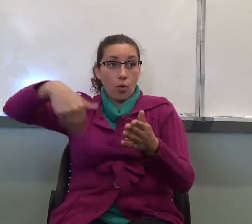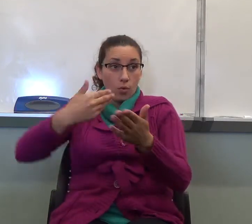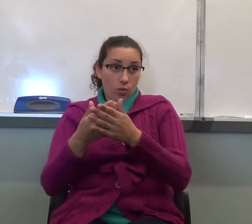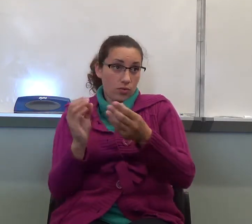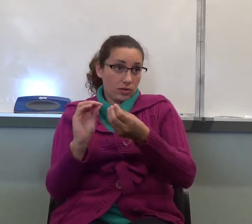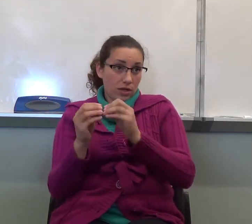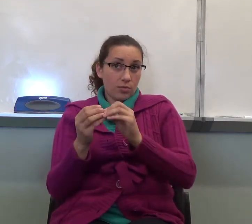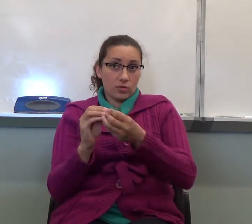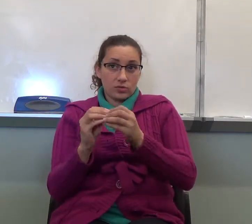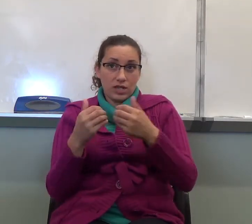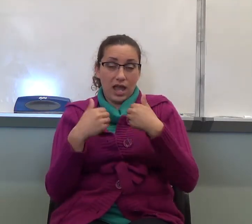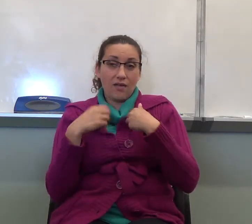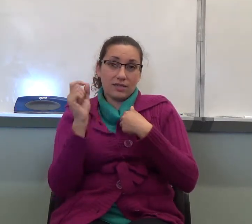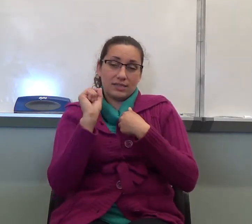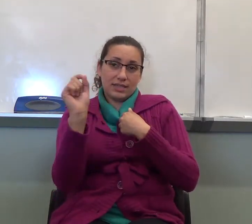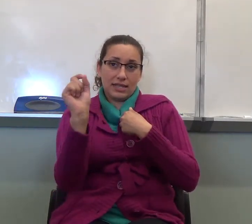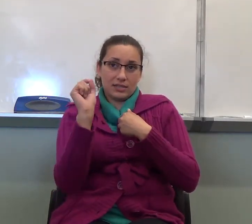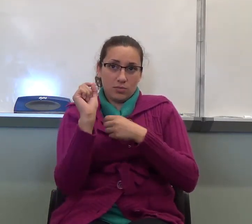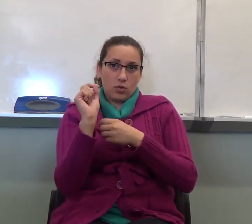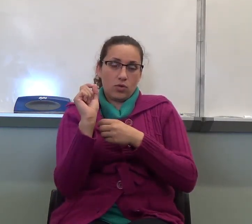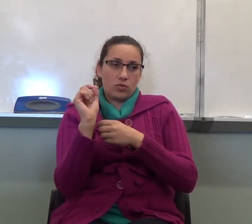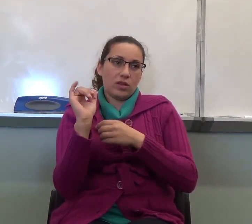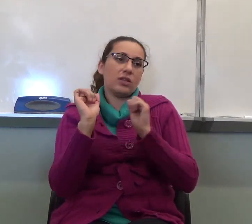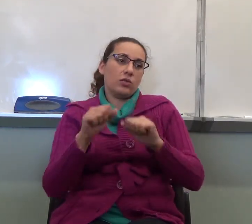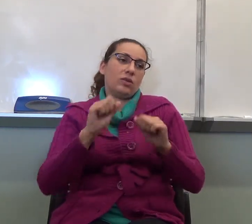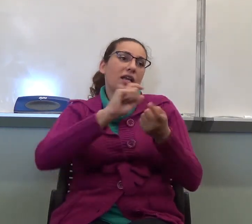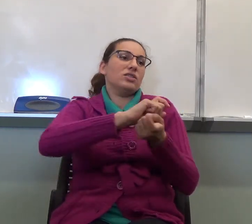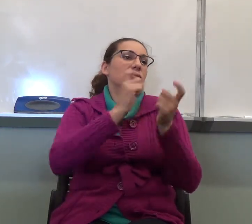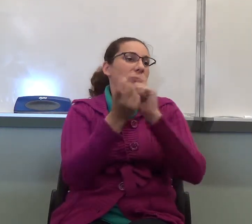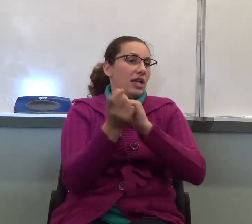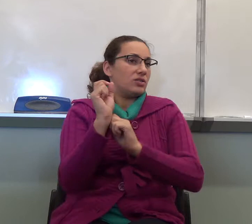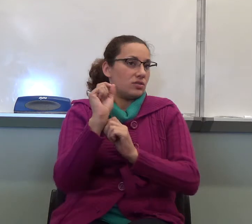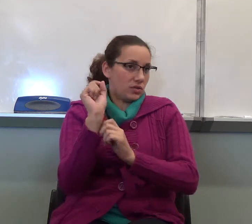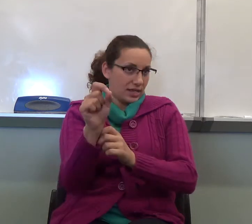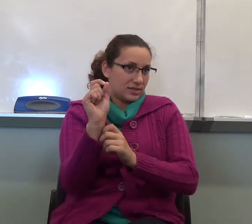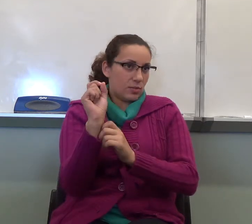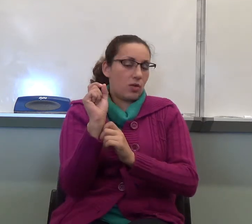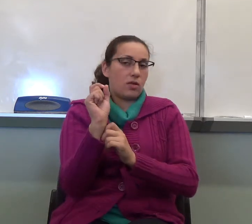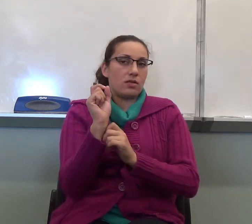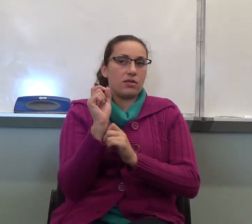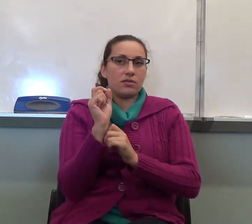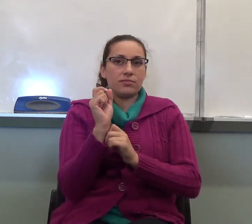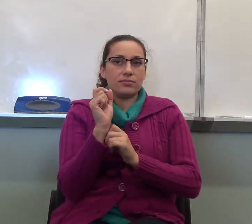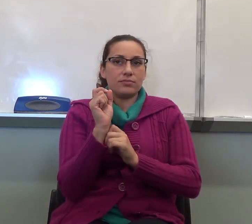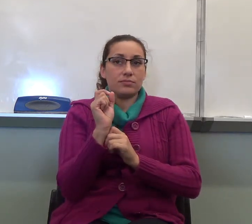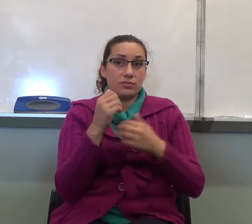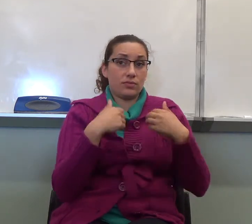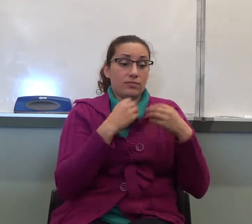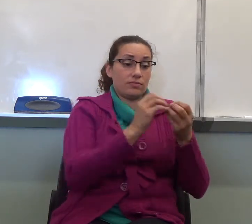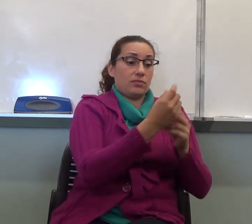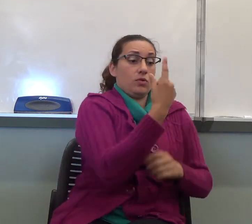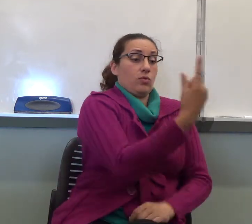have a decimal form, very simple decimal form. If you have the number 1 in decimal form,